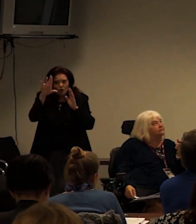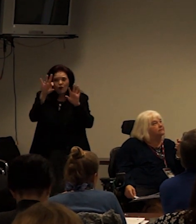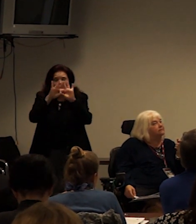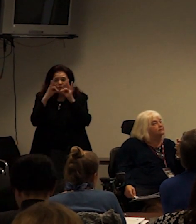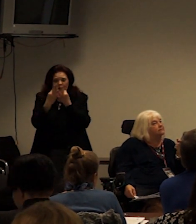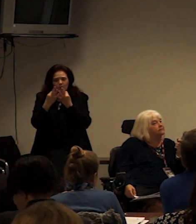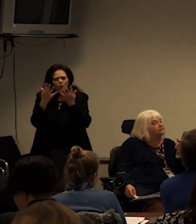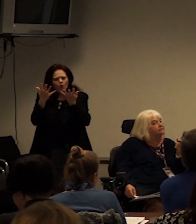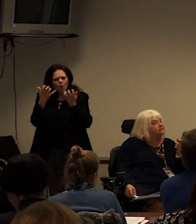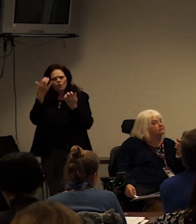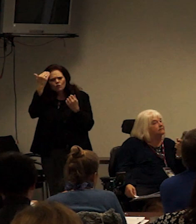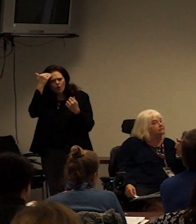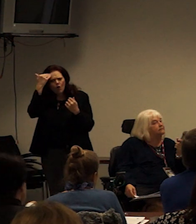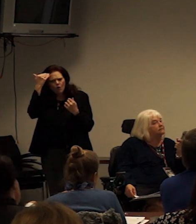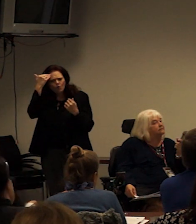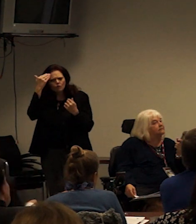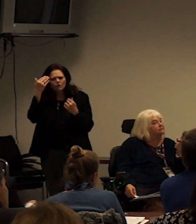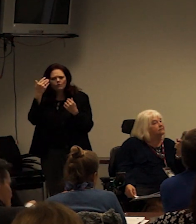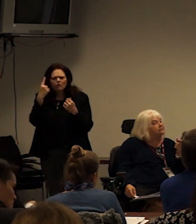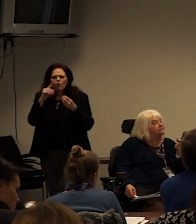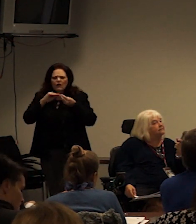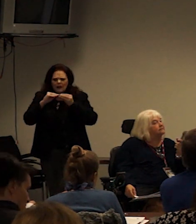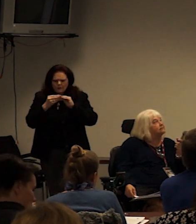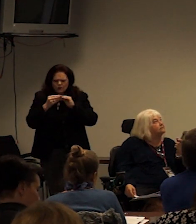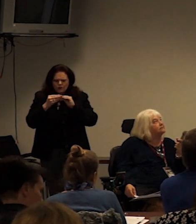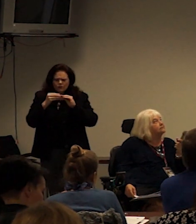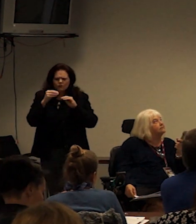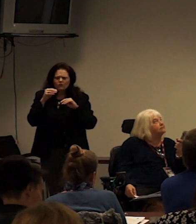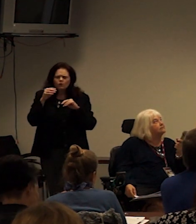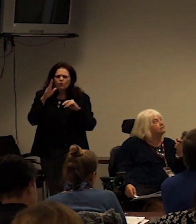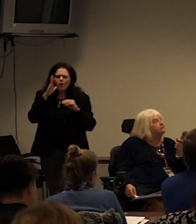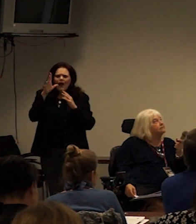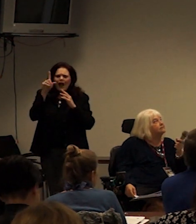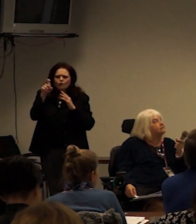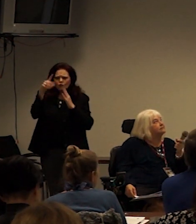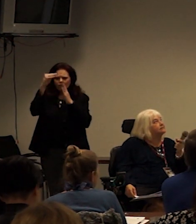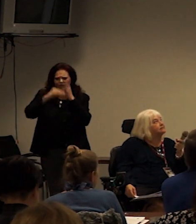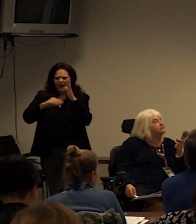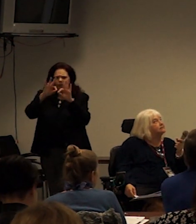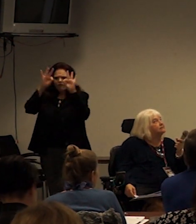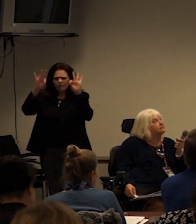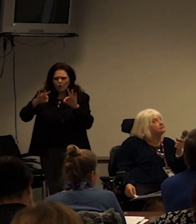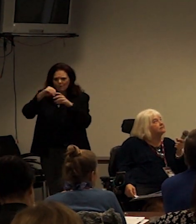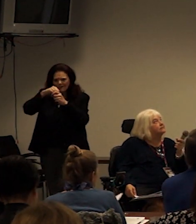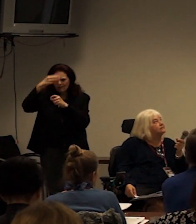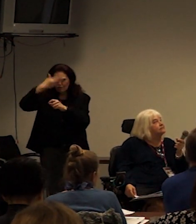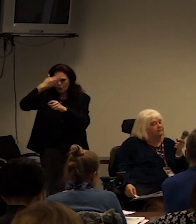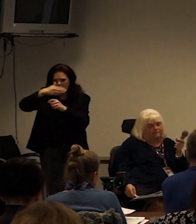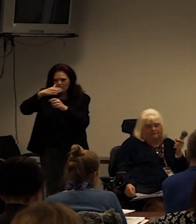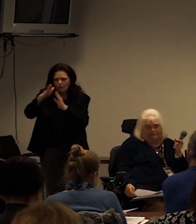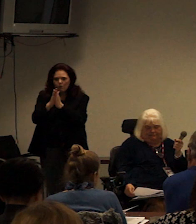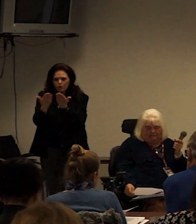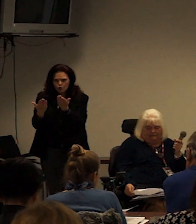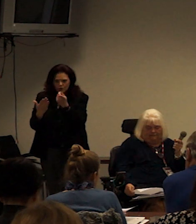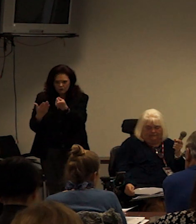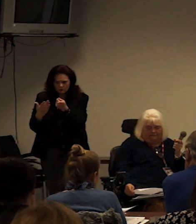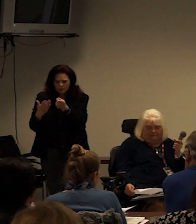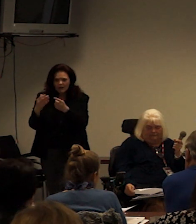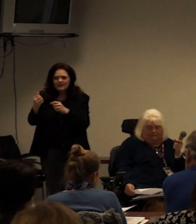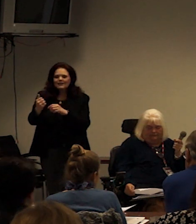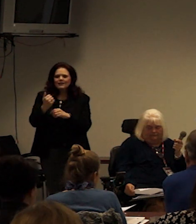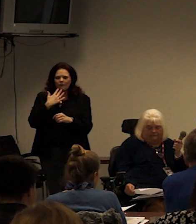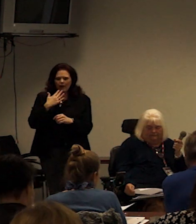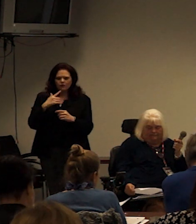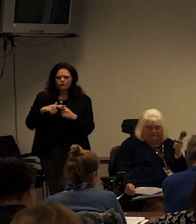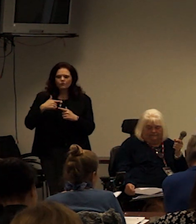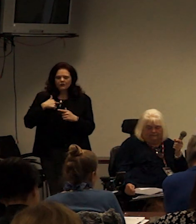we'd really love to know that. And so we will ask you to fill out that form that's in the front of the notebook and send it back to